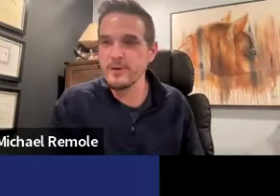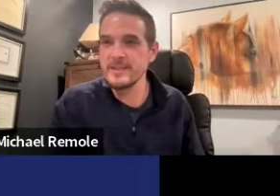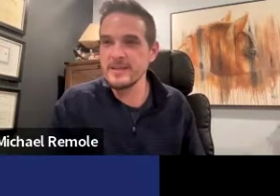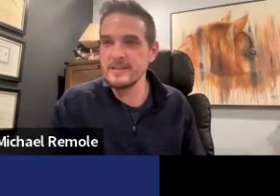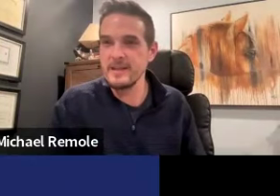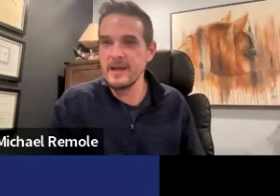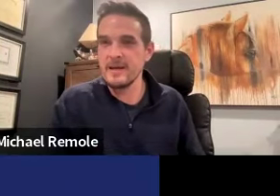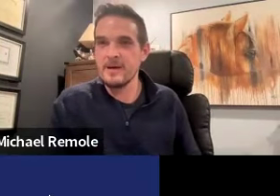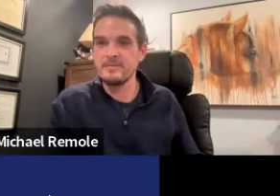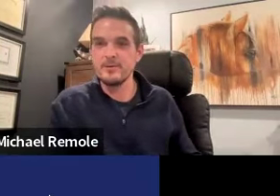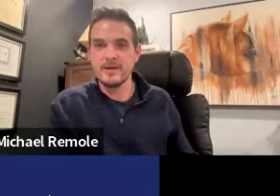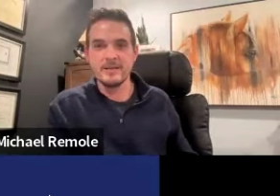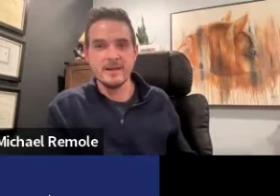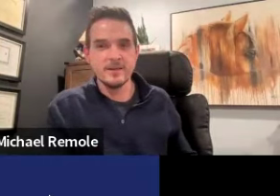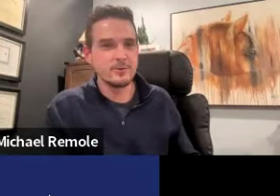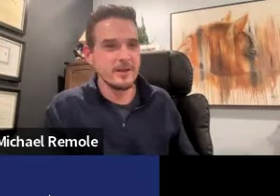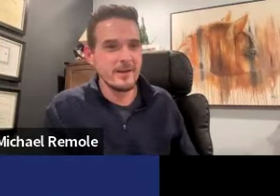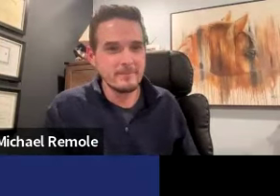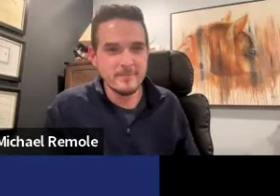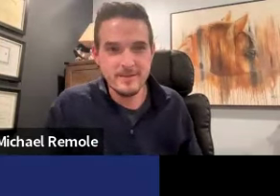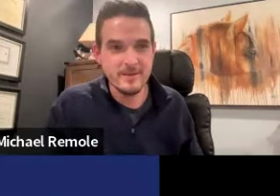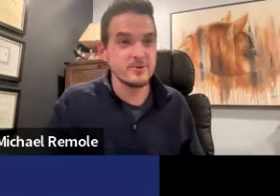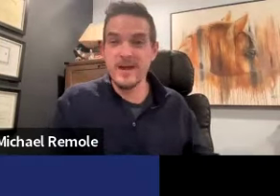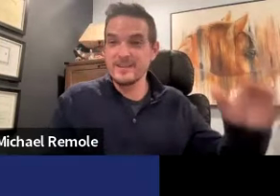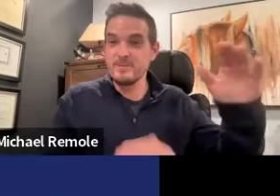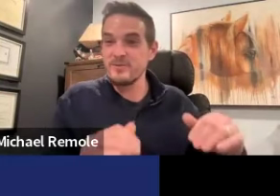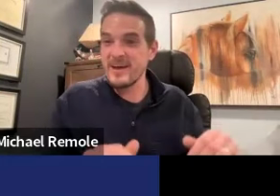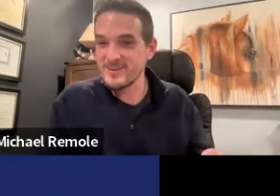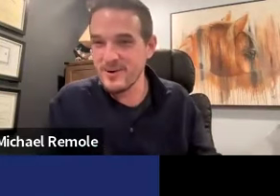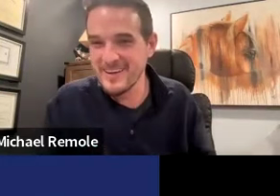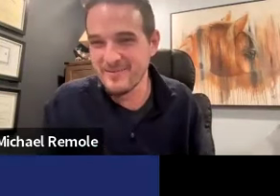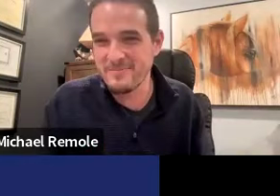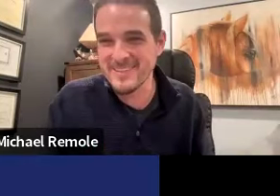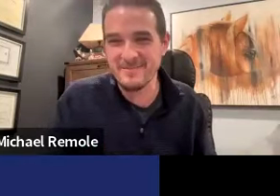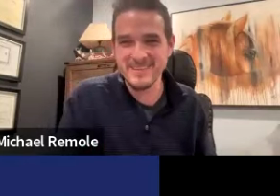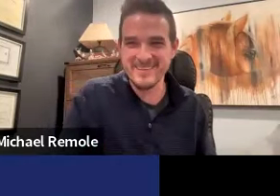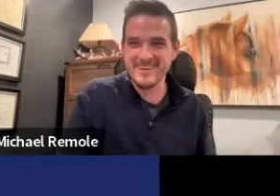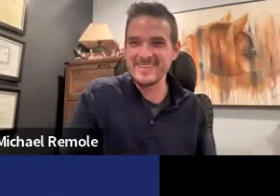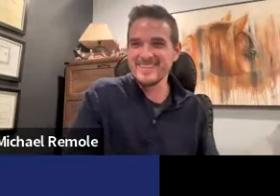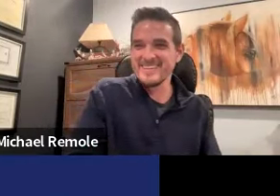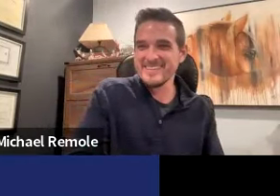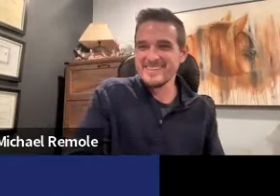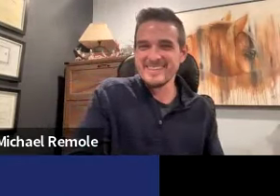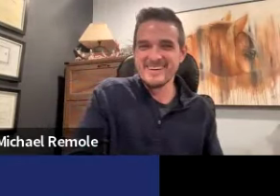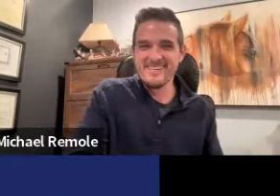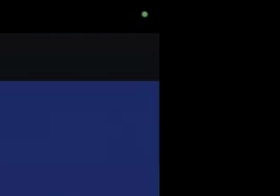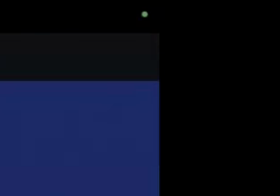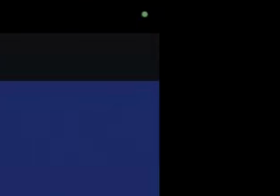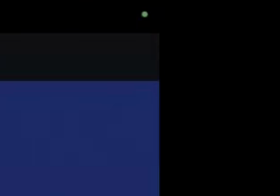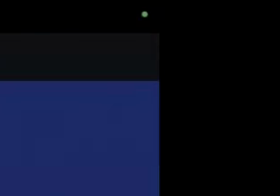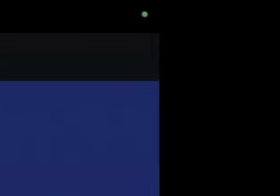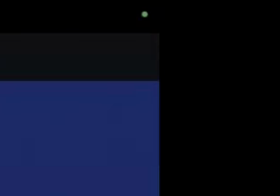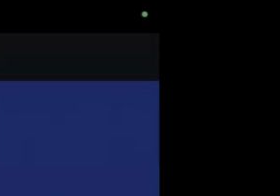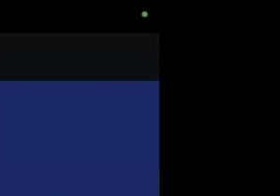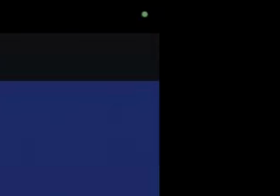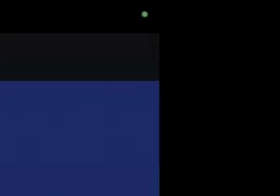Julie, feel free to unmute, and Julia, the chat is moving fast, so if I miss something, sorry. The first